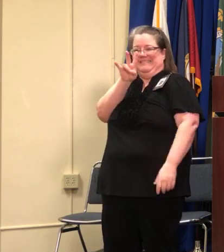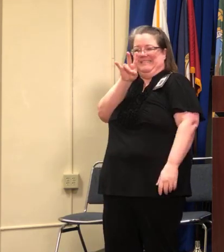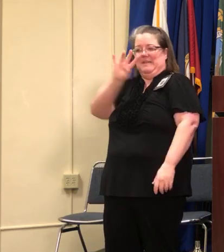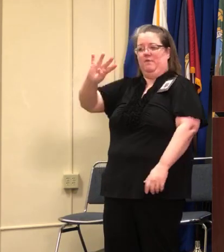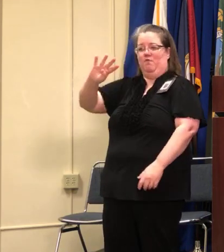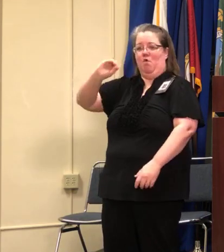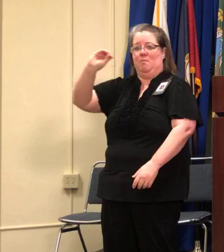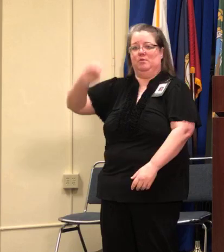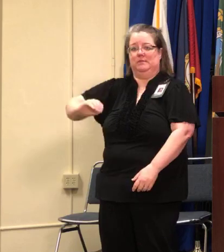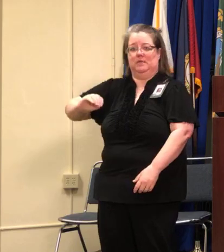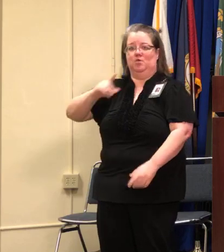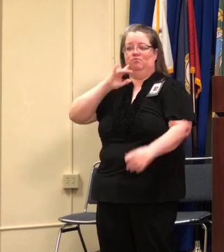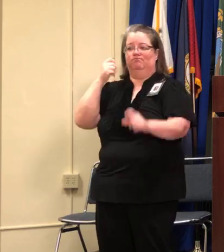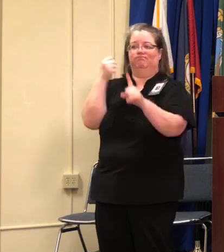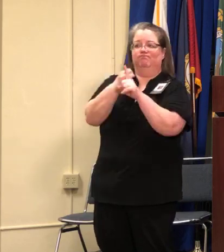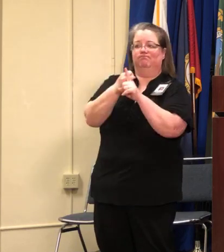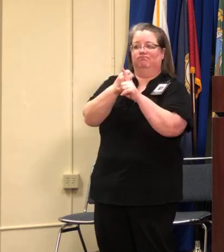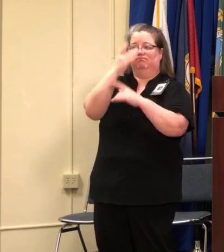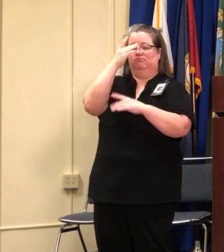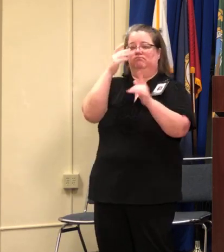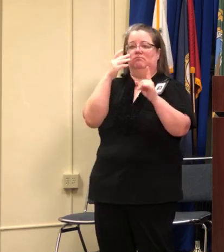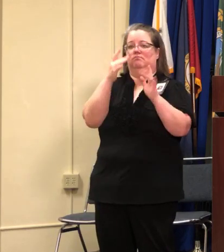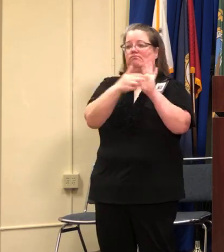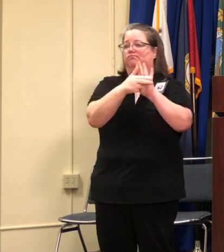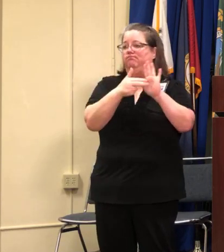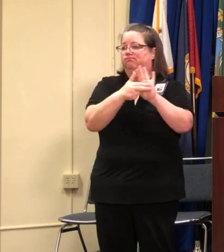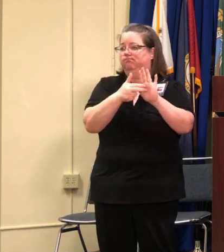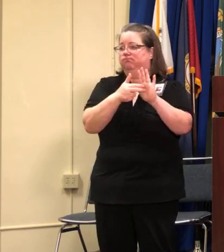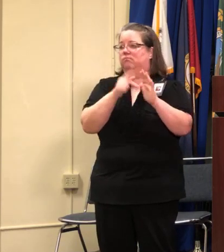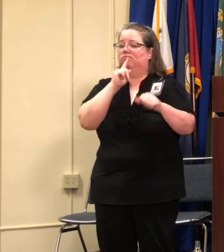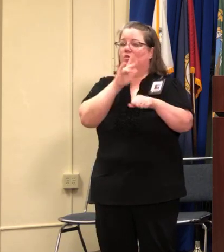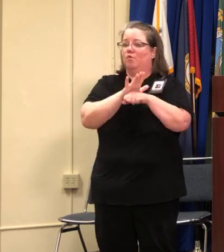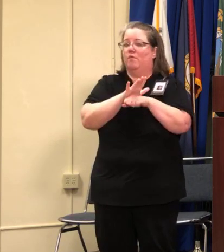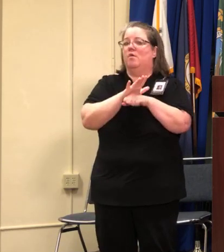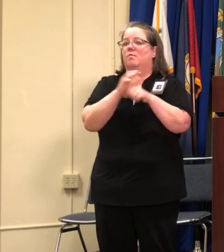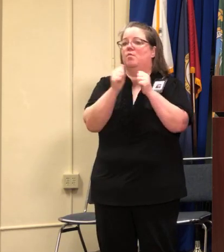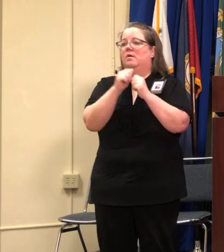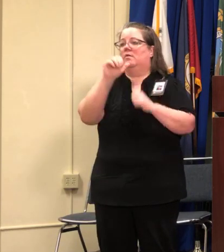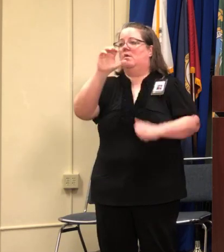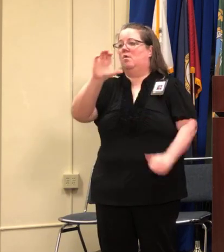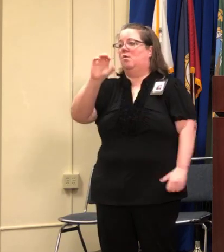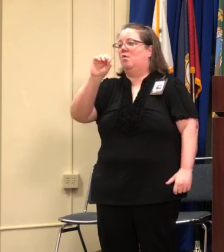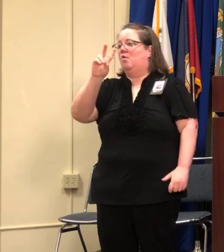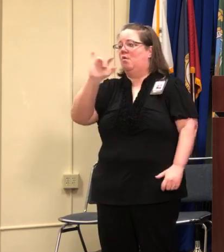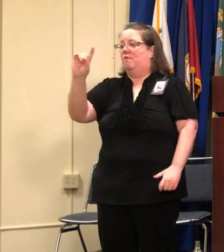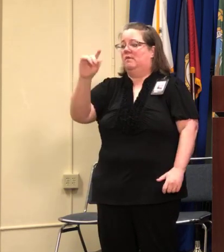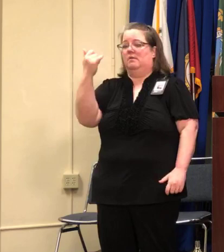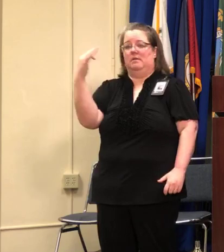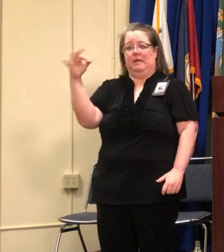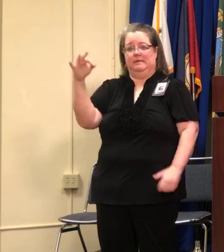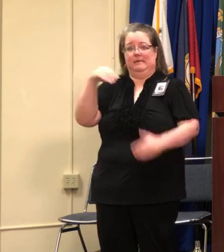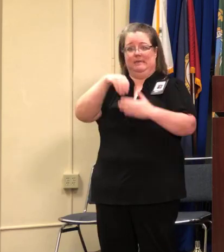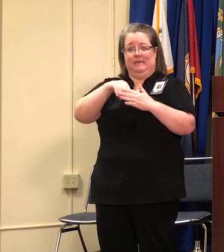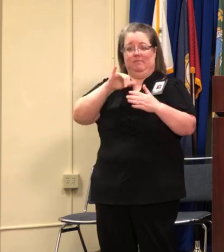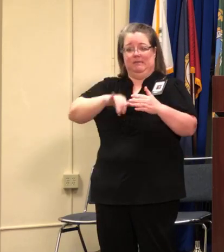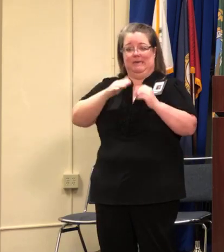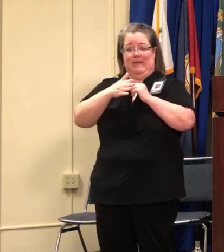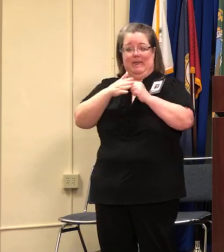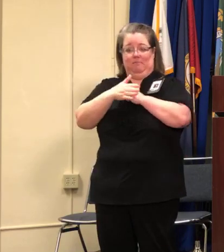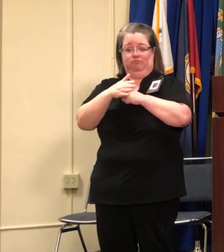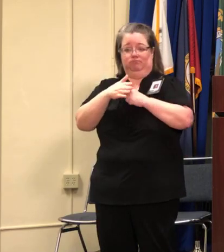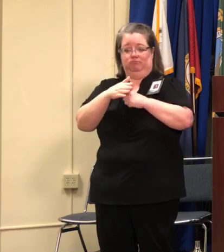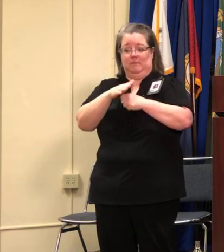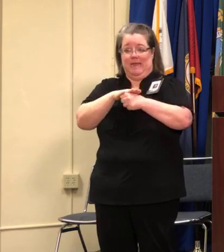of the people who have been diagnosed as a confirmed case of COVID-19 in the Shelby County area